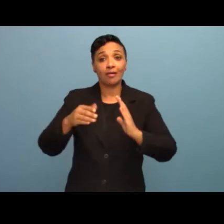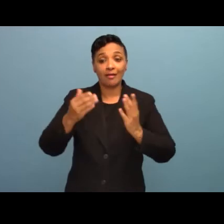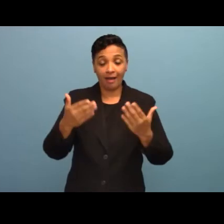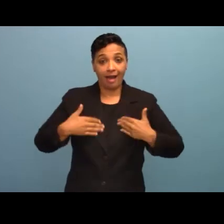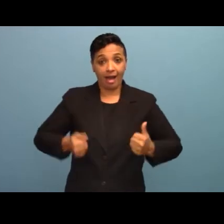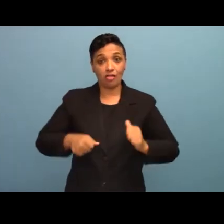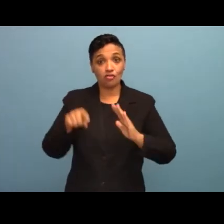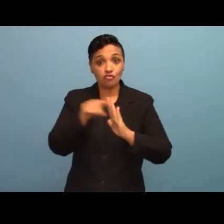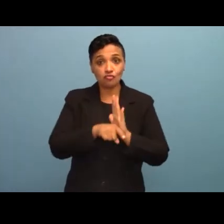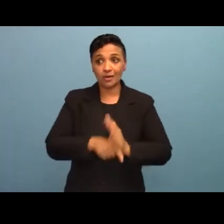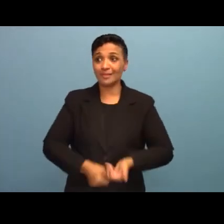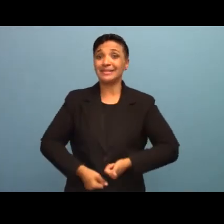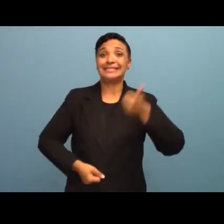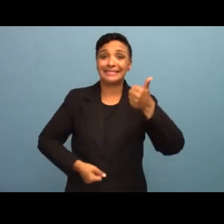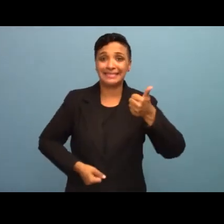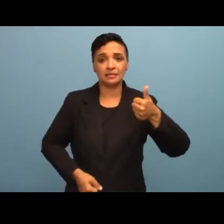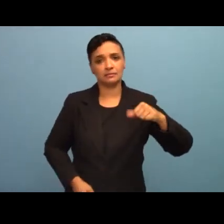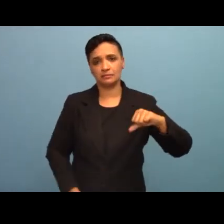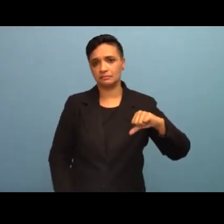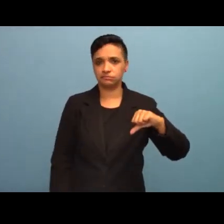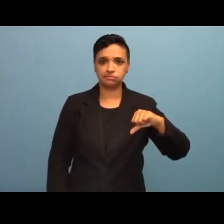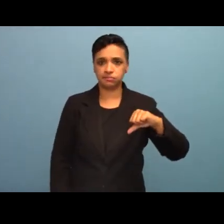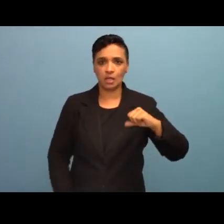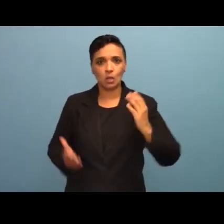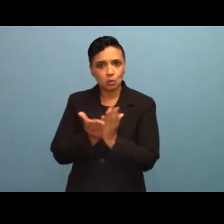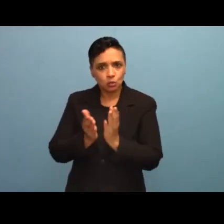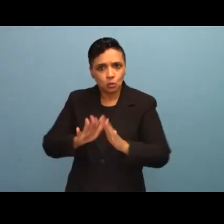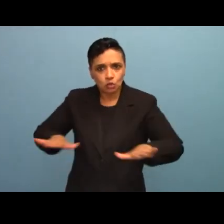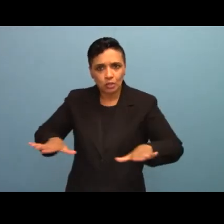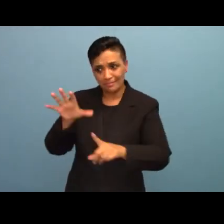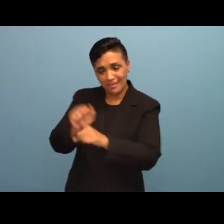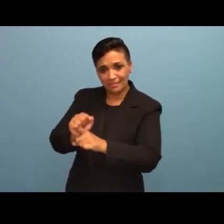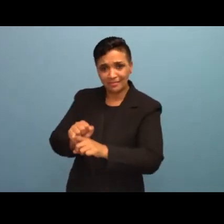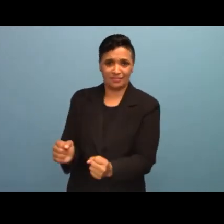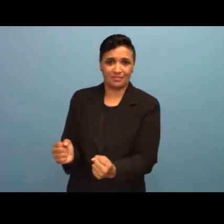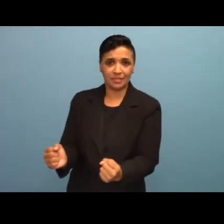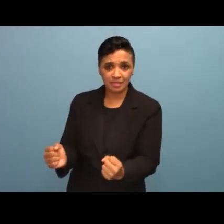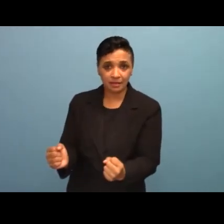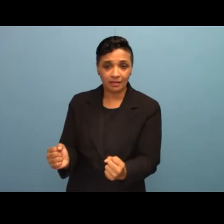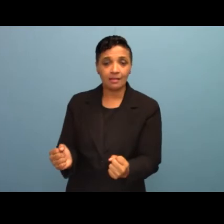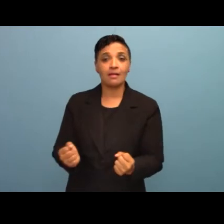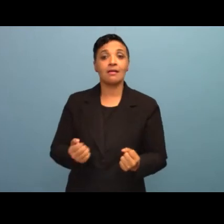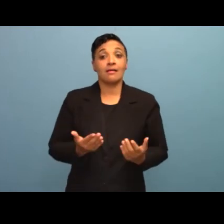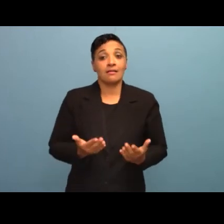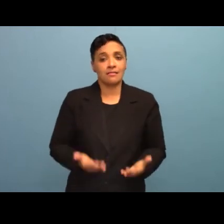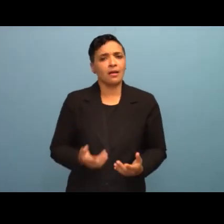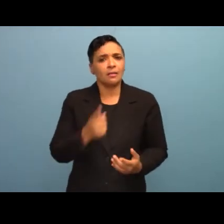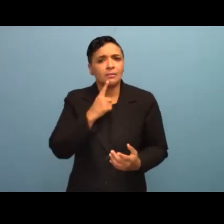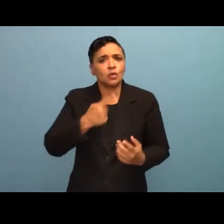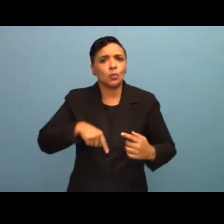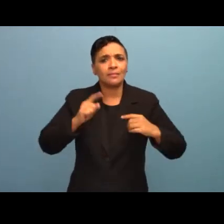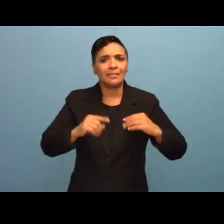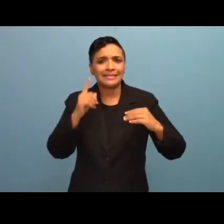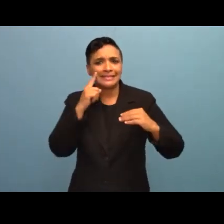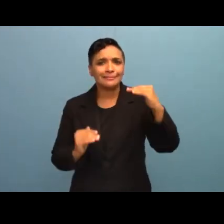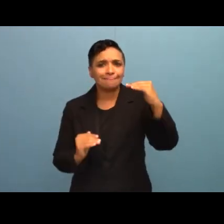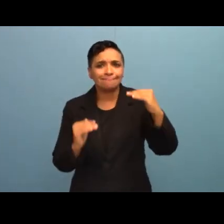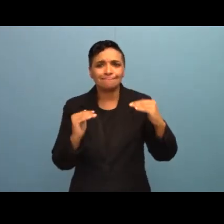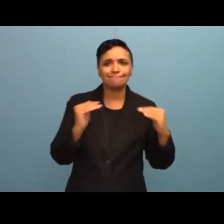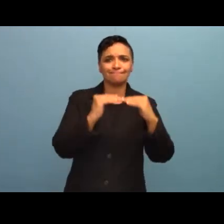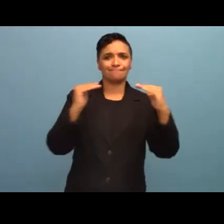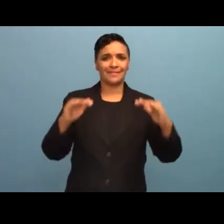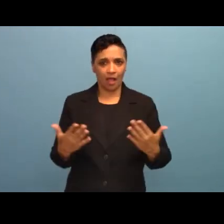address the issue of visual impairment among school-going children. In order to close the existing gaps in Botswana, the Ministries of